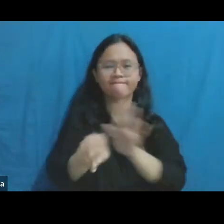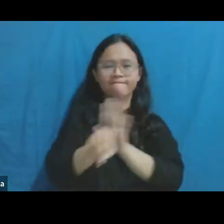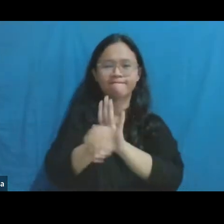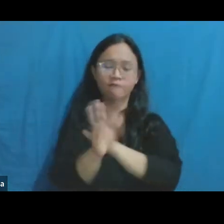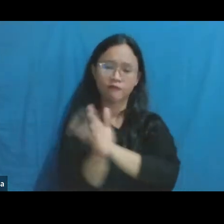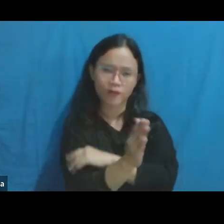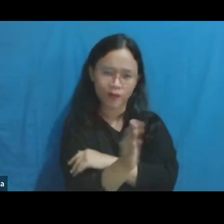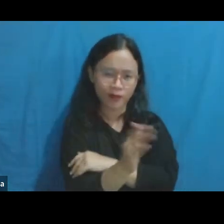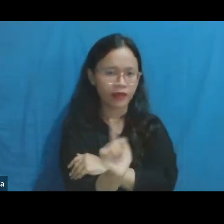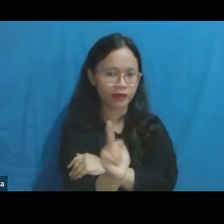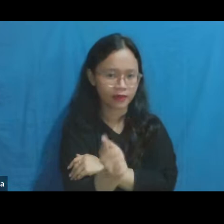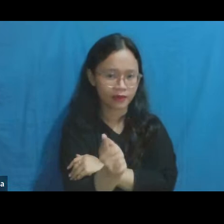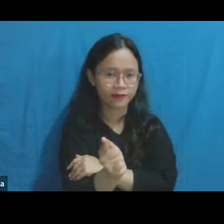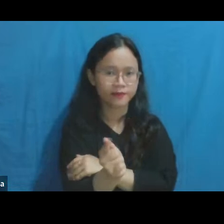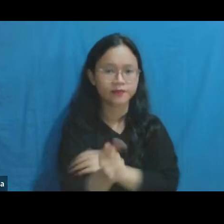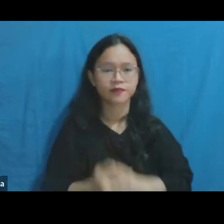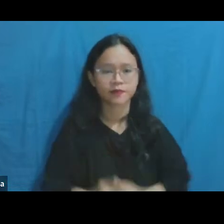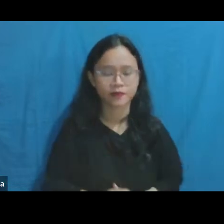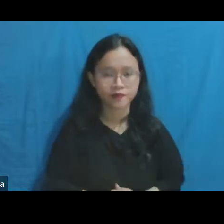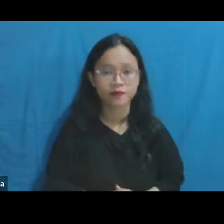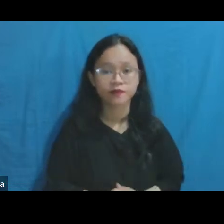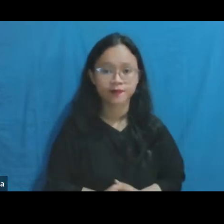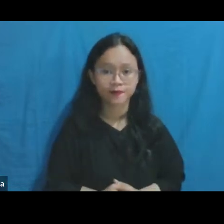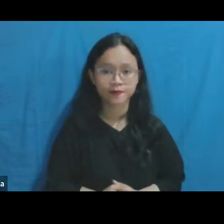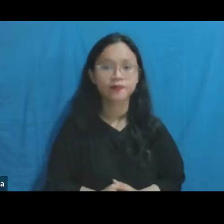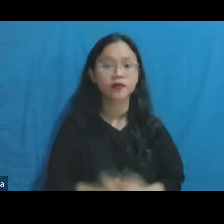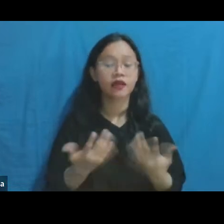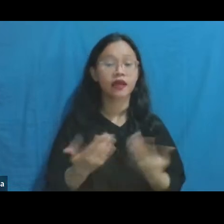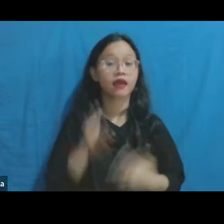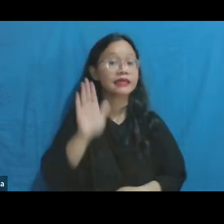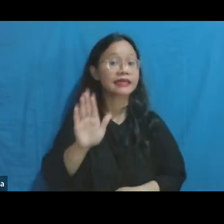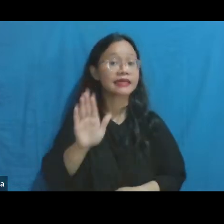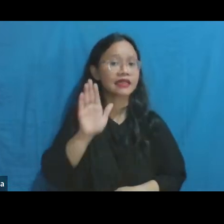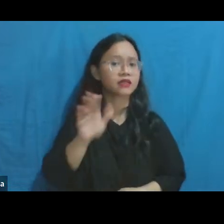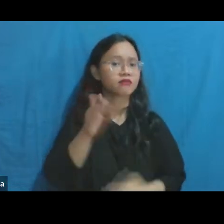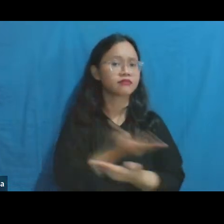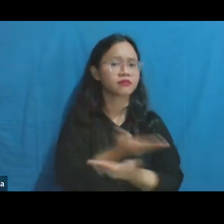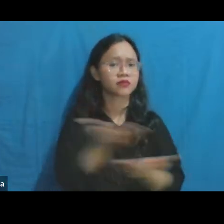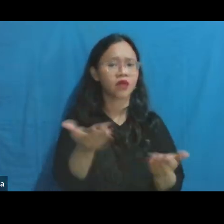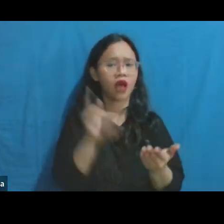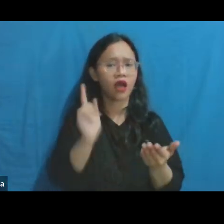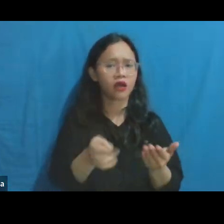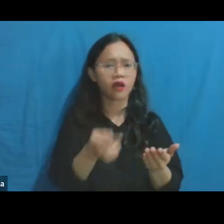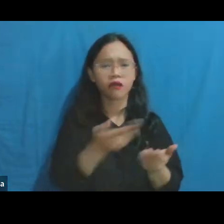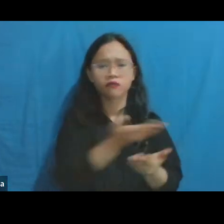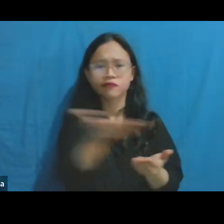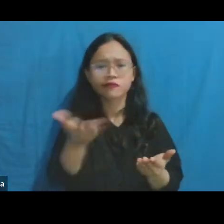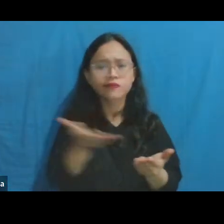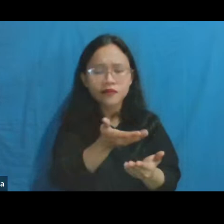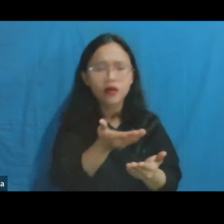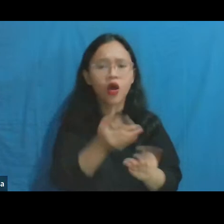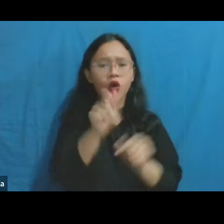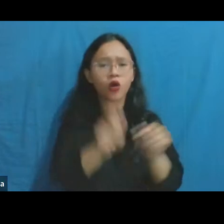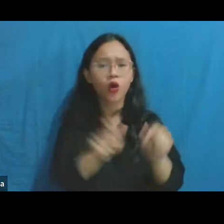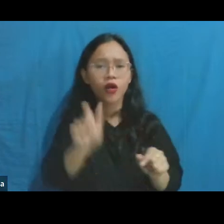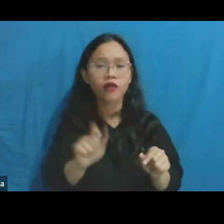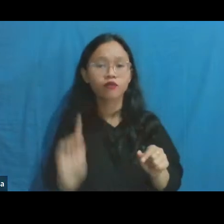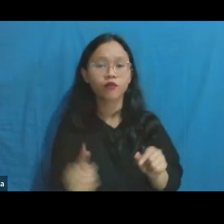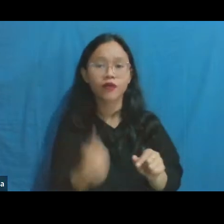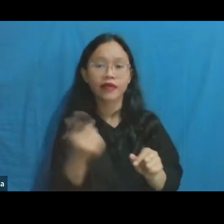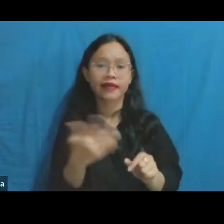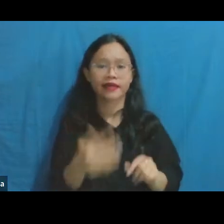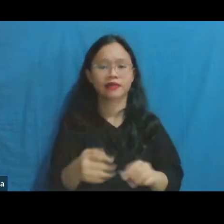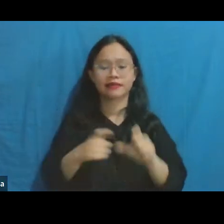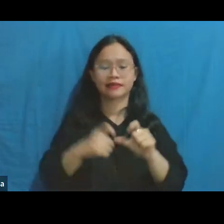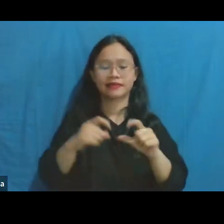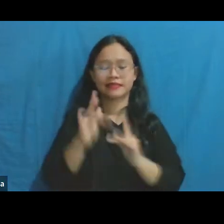later listen to the speakers from SafeNet and also Tapal, in their reports, they will